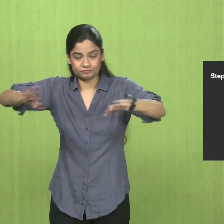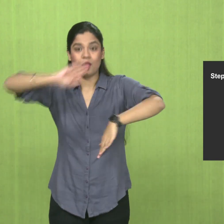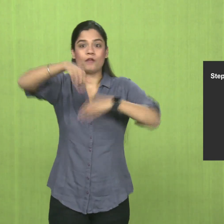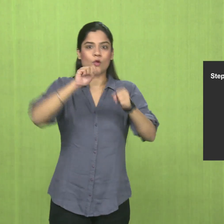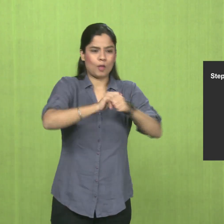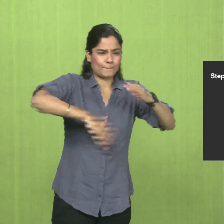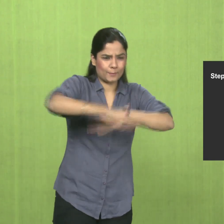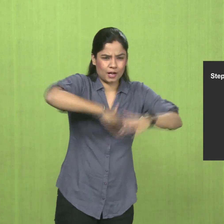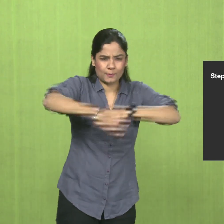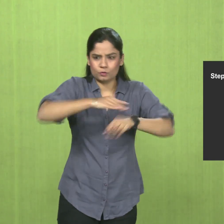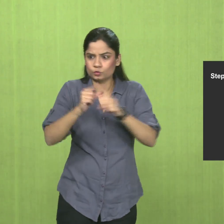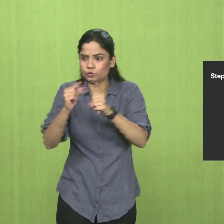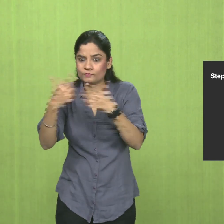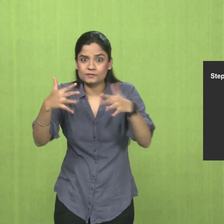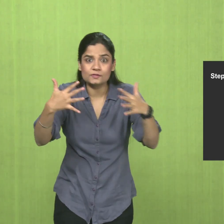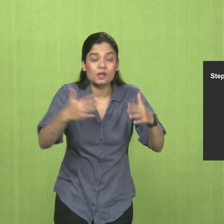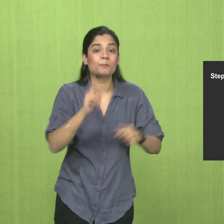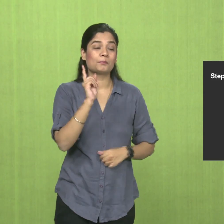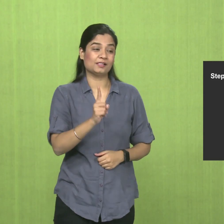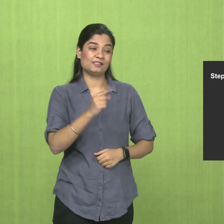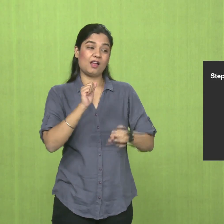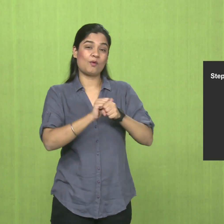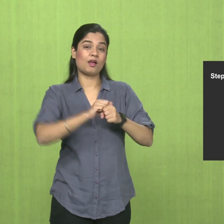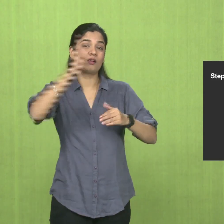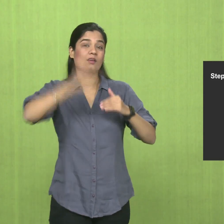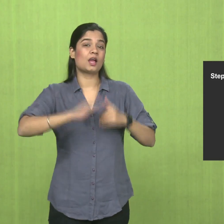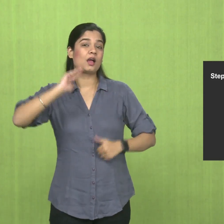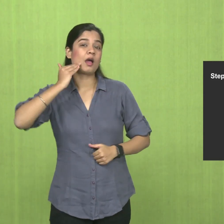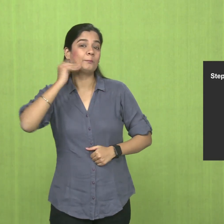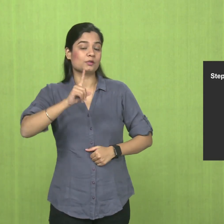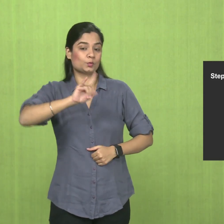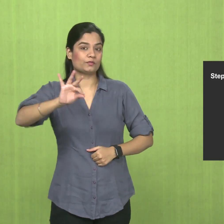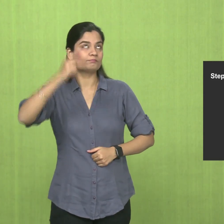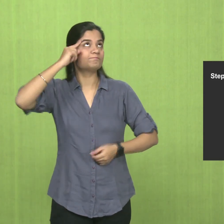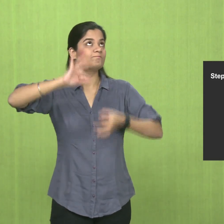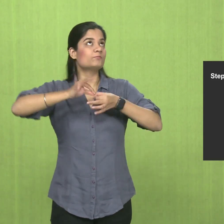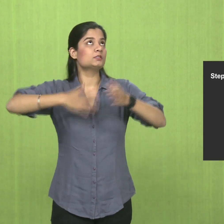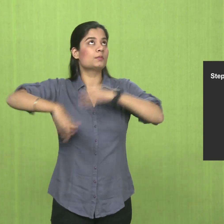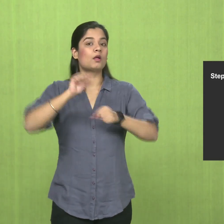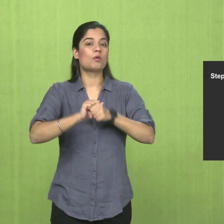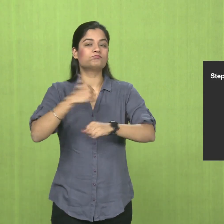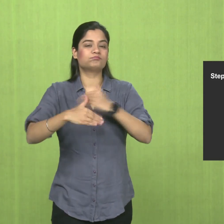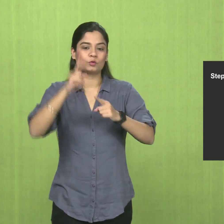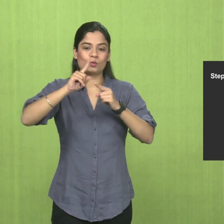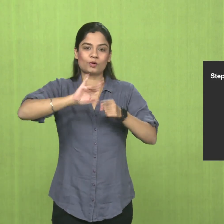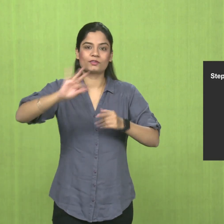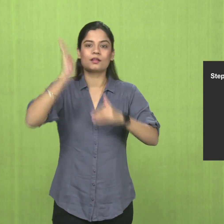accountability of handling different services. There has to be a deadline when the work is going to be